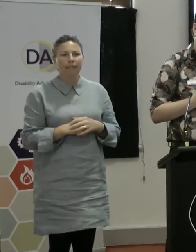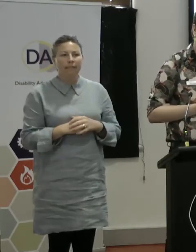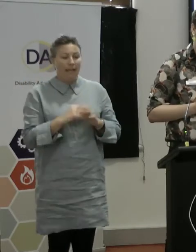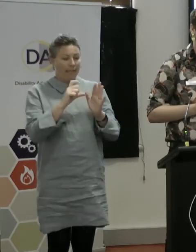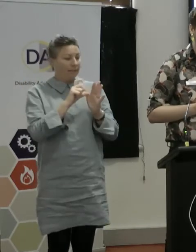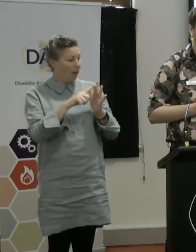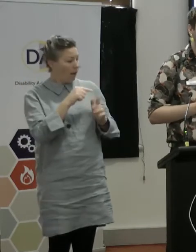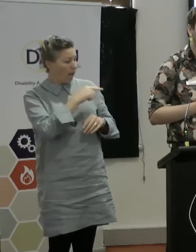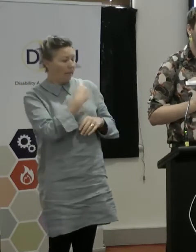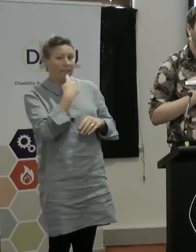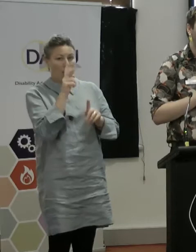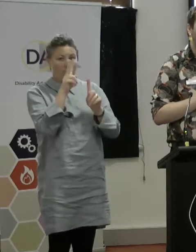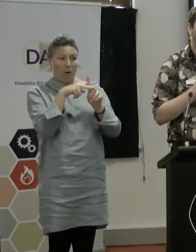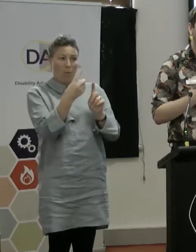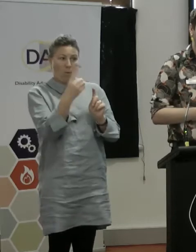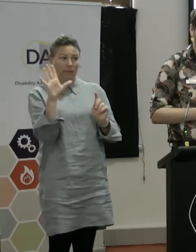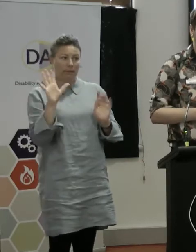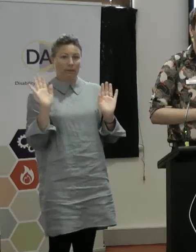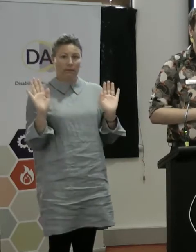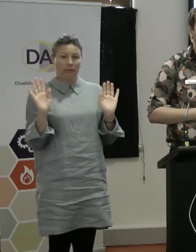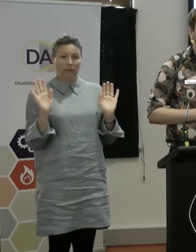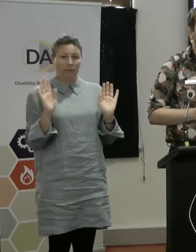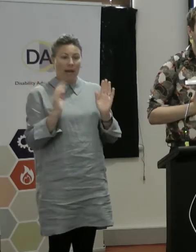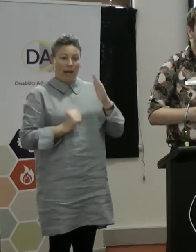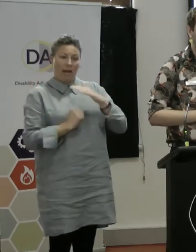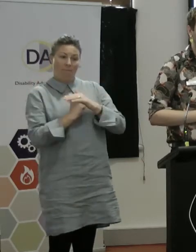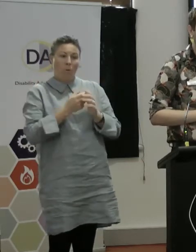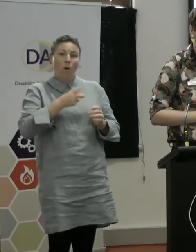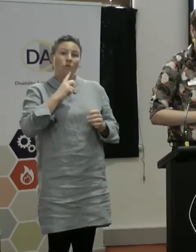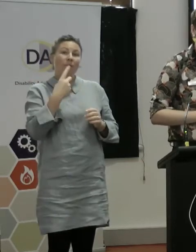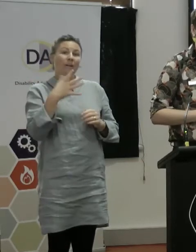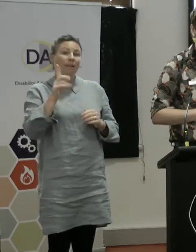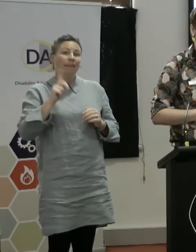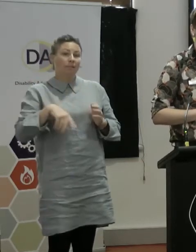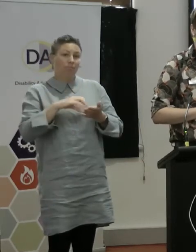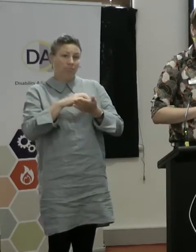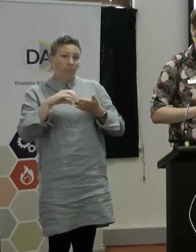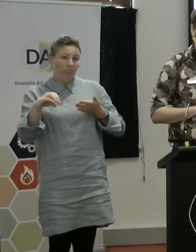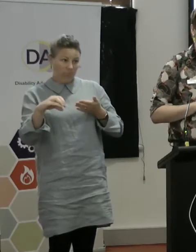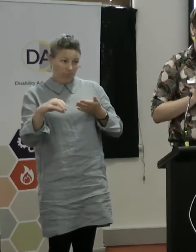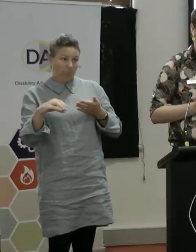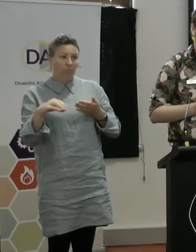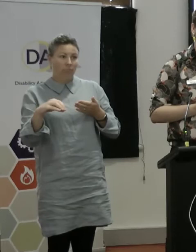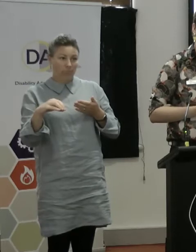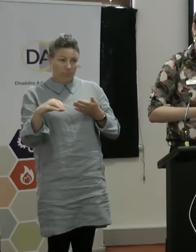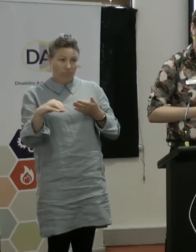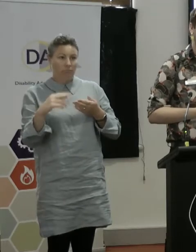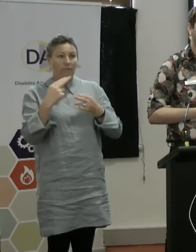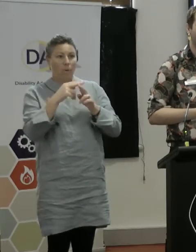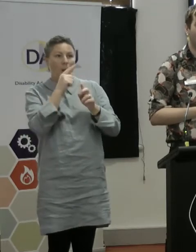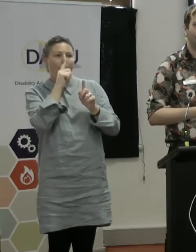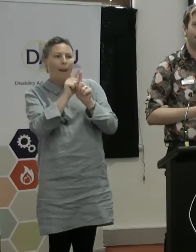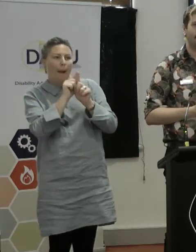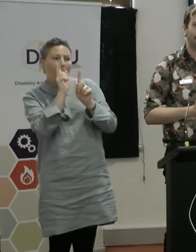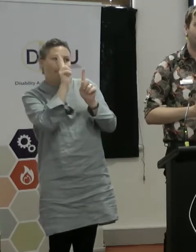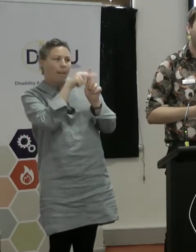said, you can only make one application, and that $150,000 limit that I spoke of before applies to the whole of the application. So it